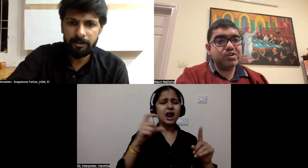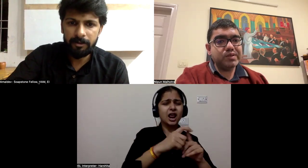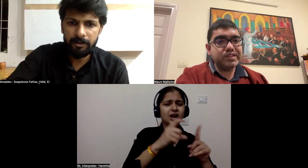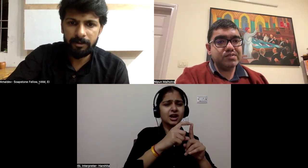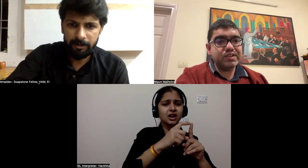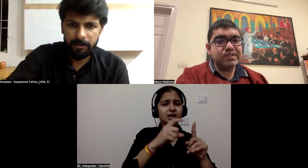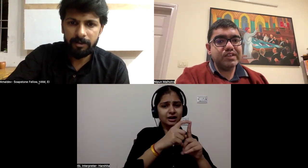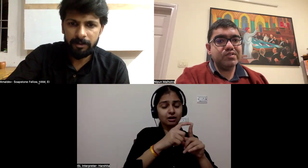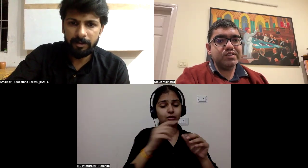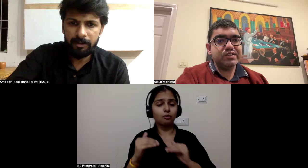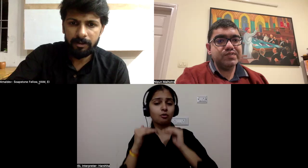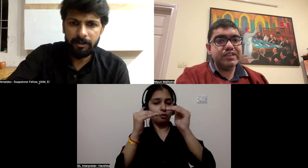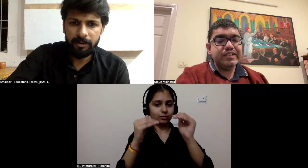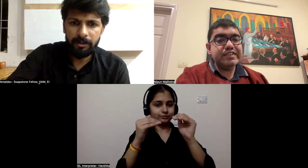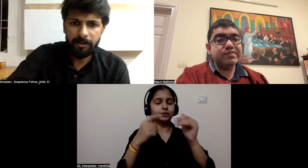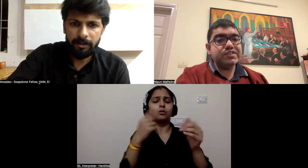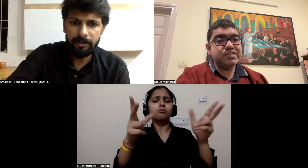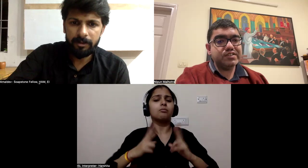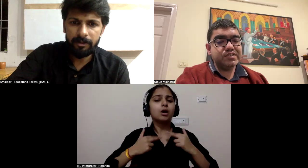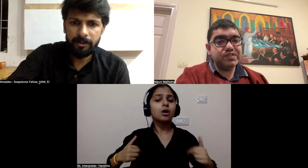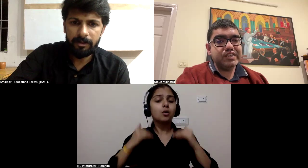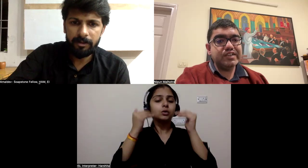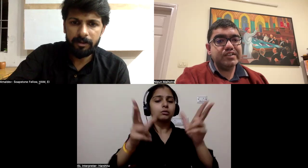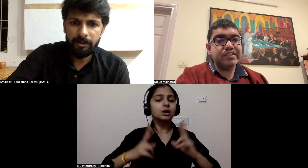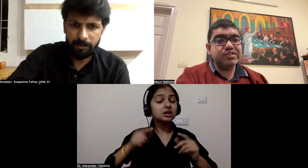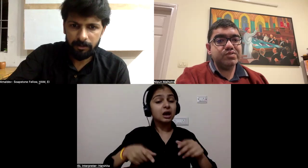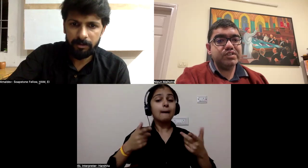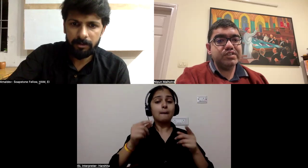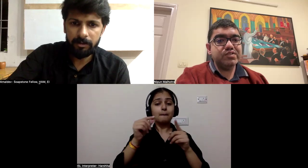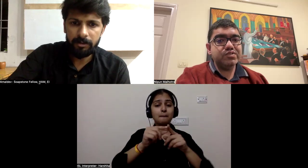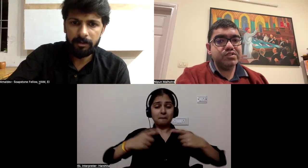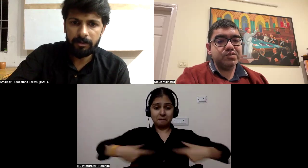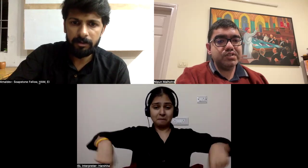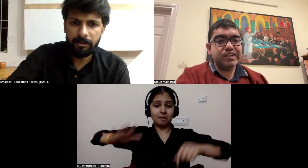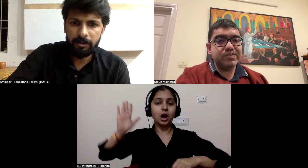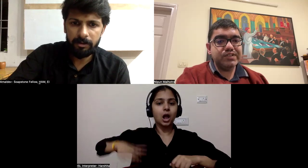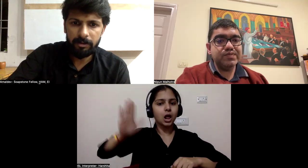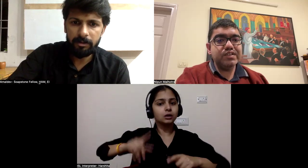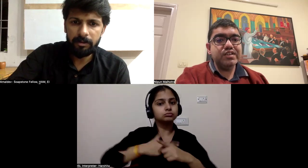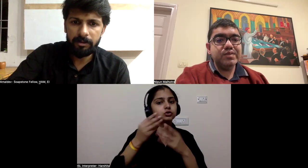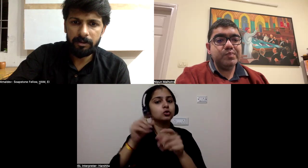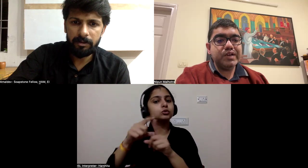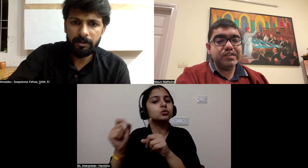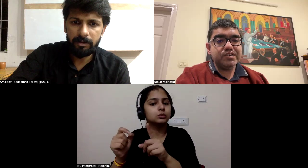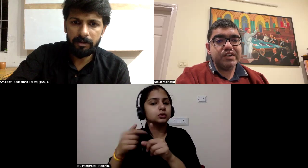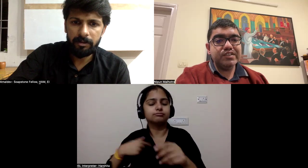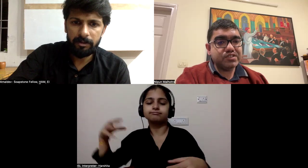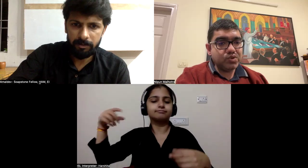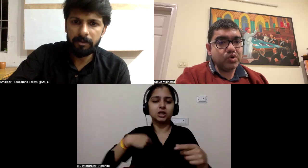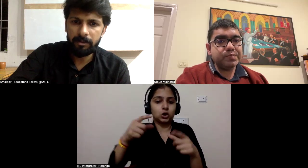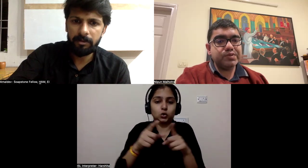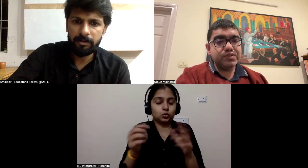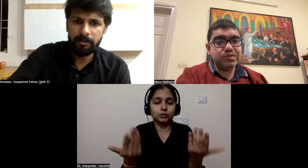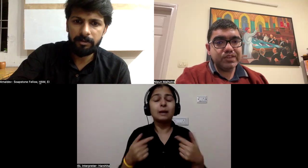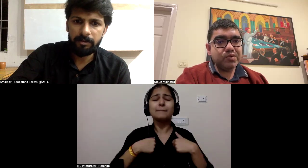Parliament's job, and that's why we cannot really interfere in adding a language to the Indian Constitution that way. But I